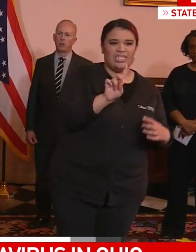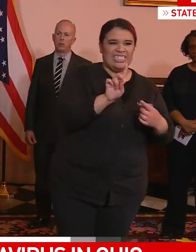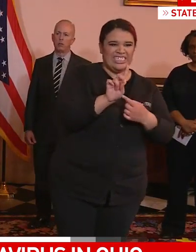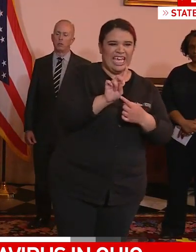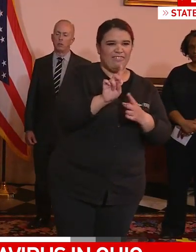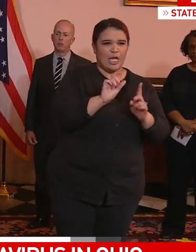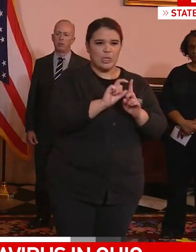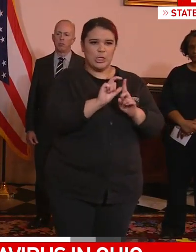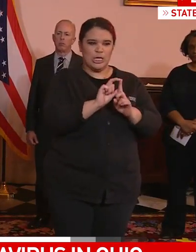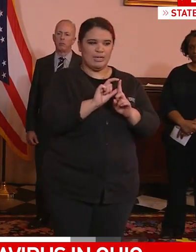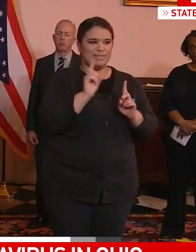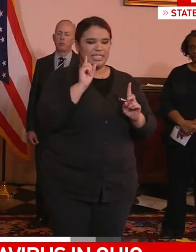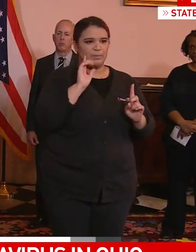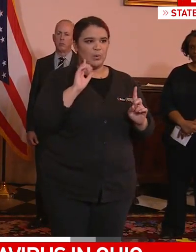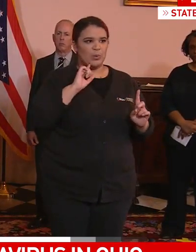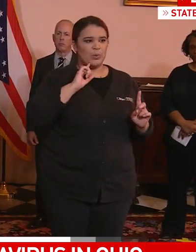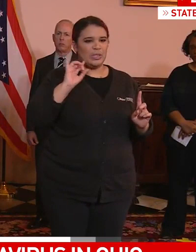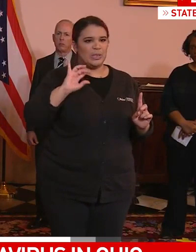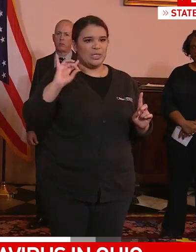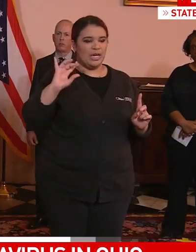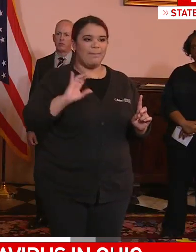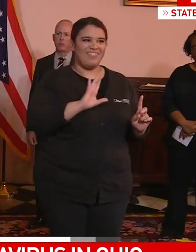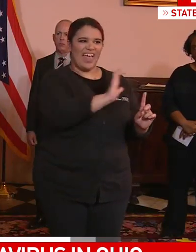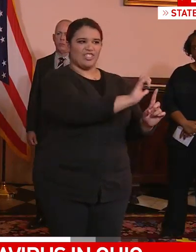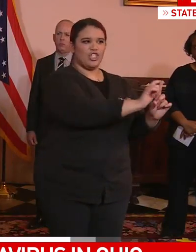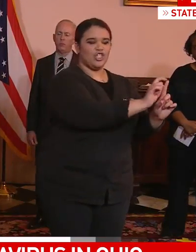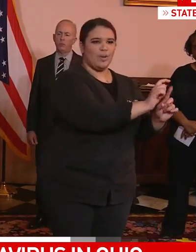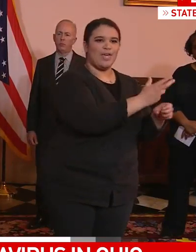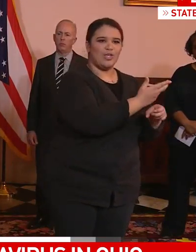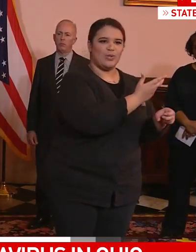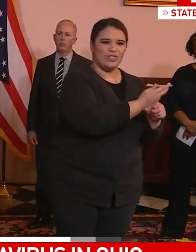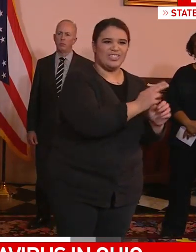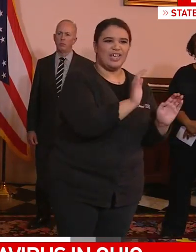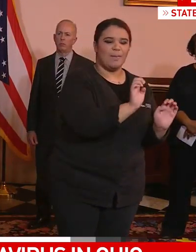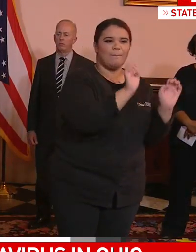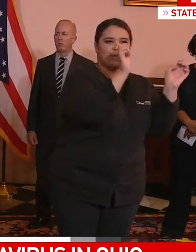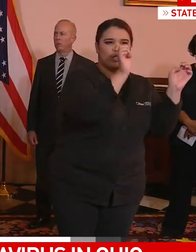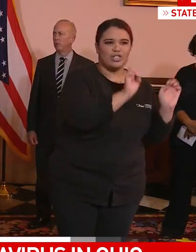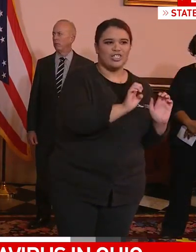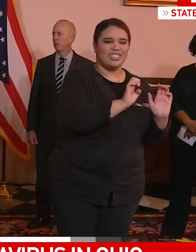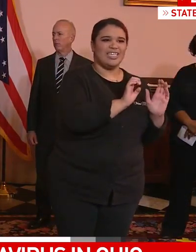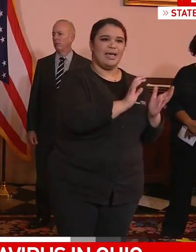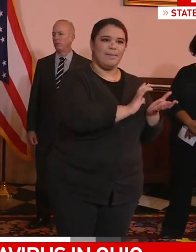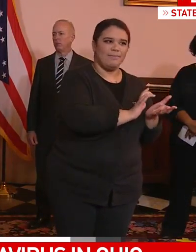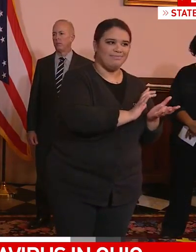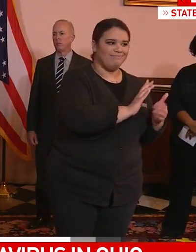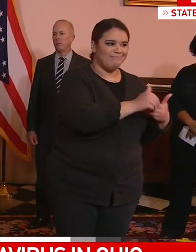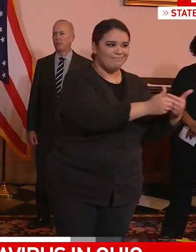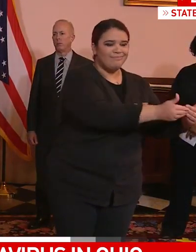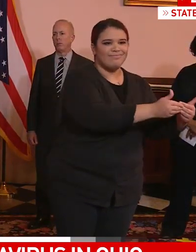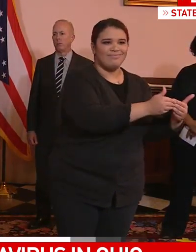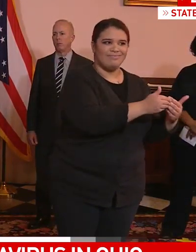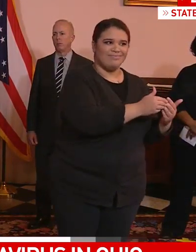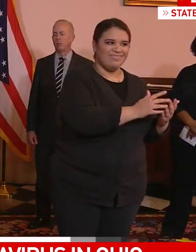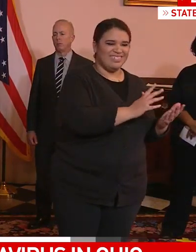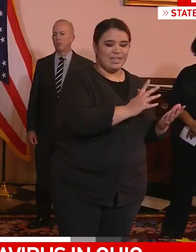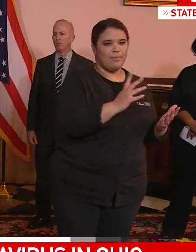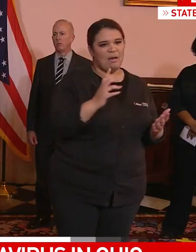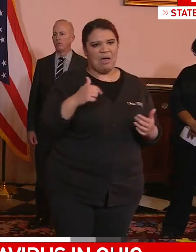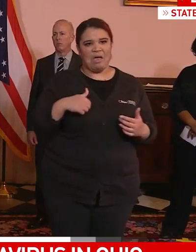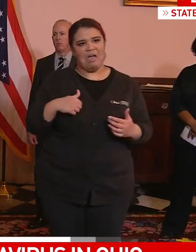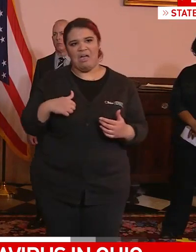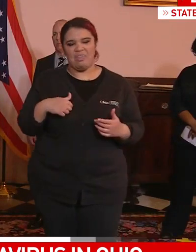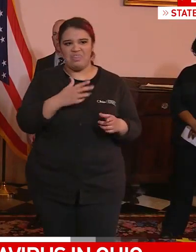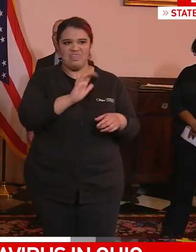emergency management system. So for them, that is the word. You probably won't hear me use that word. But in effect, that's kind of what we